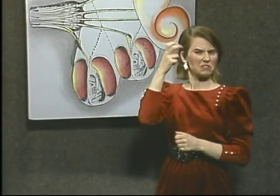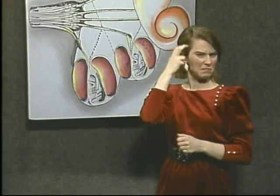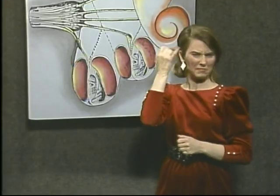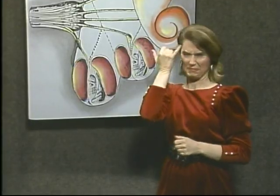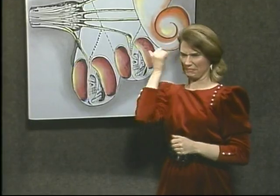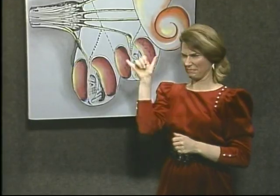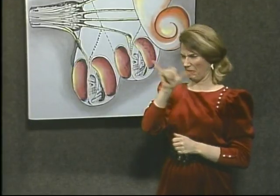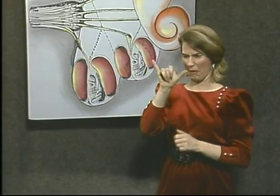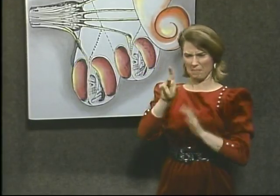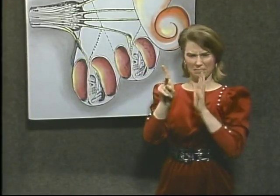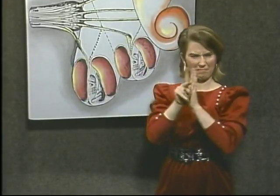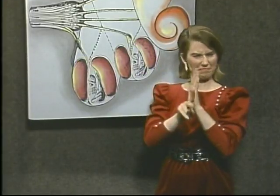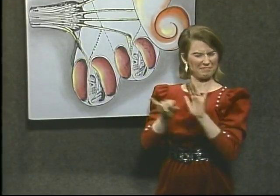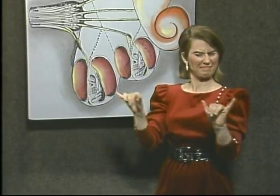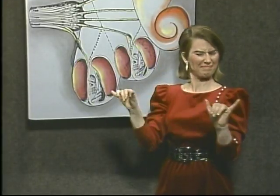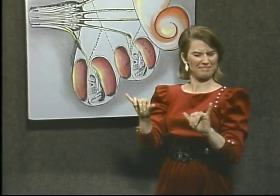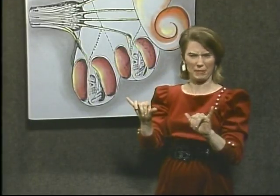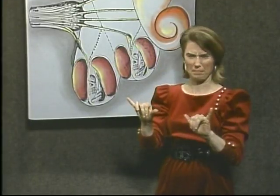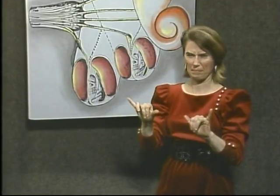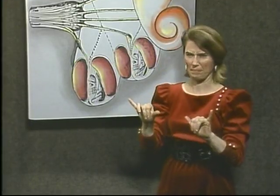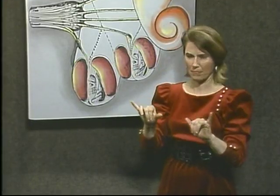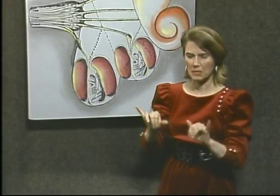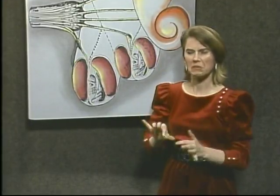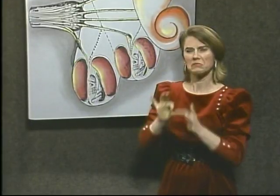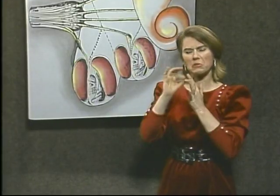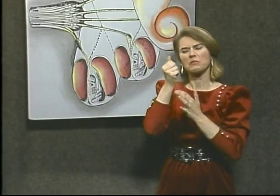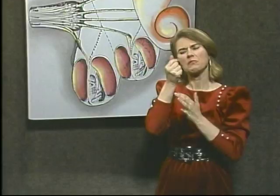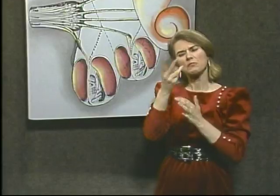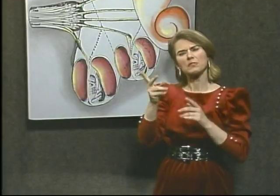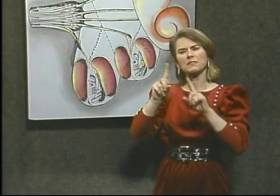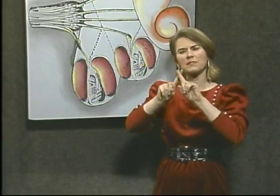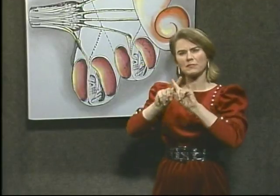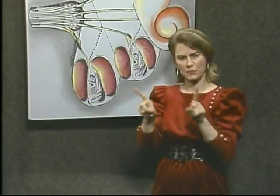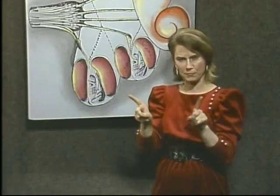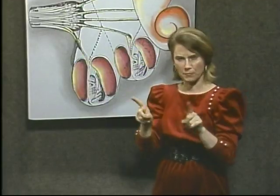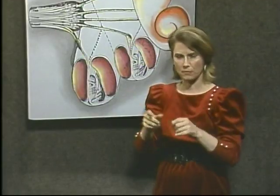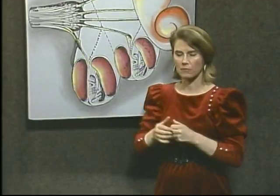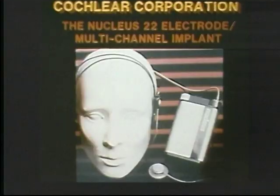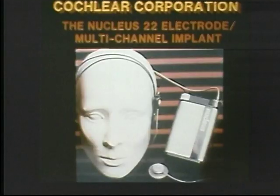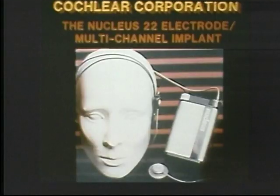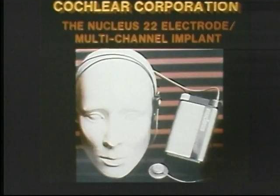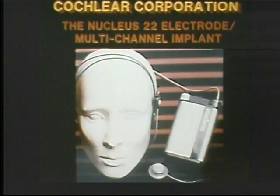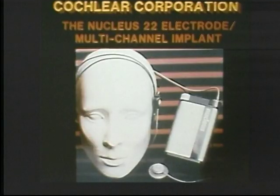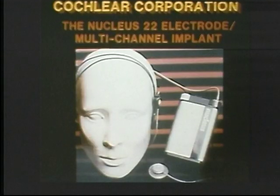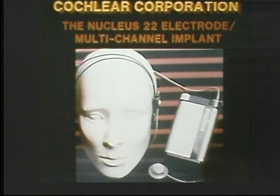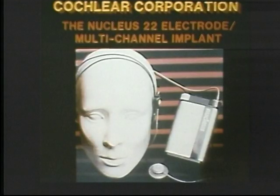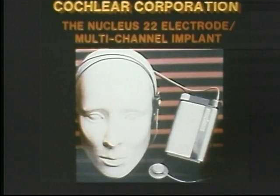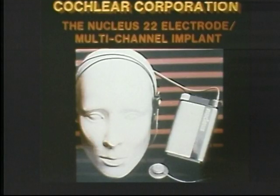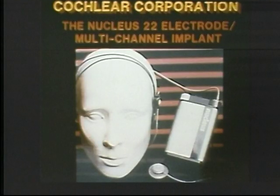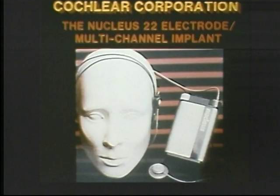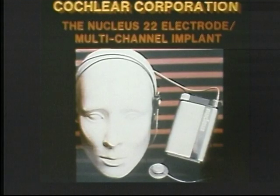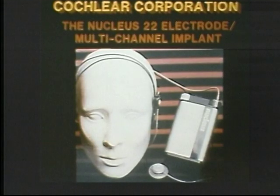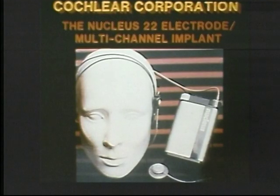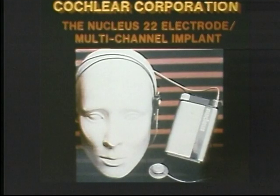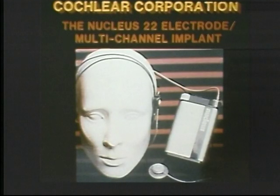This 22-channel implant basically looks the same as the single channel, with some differences.